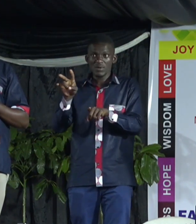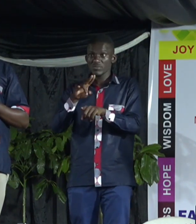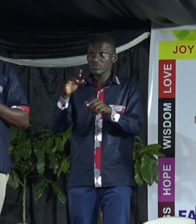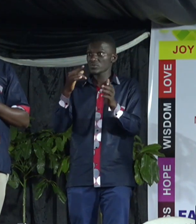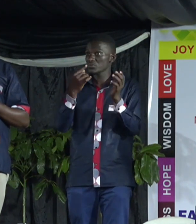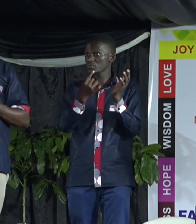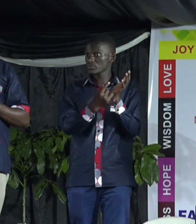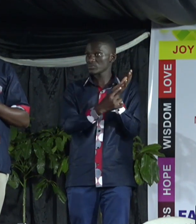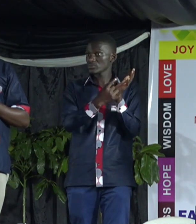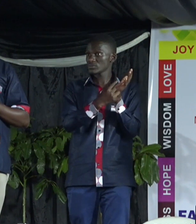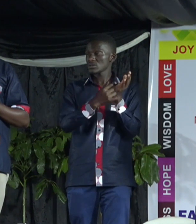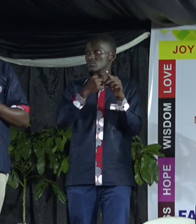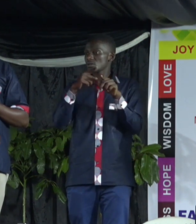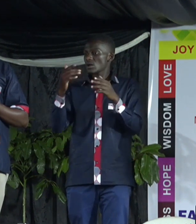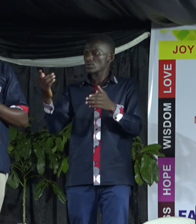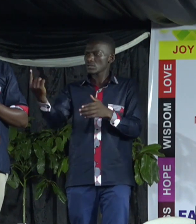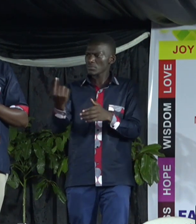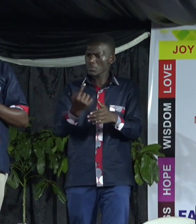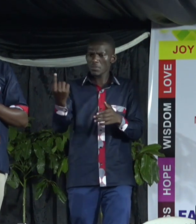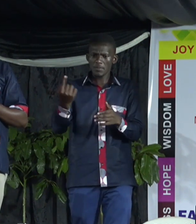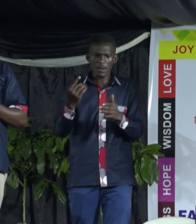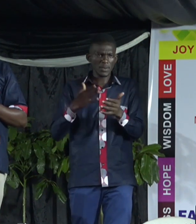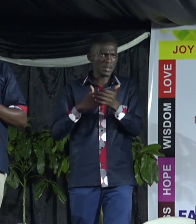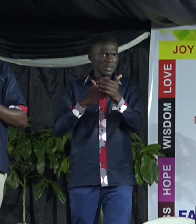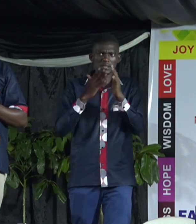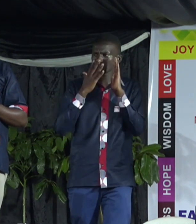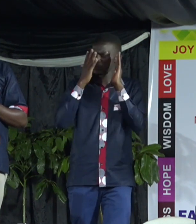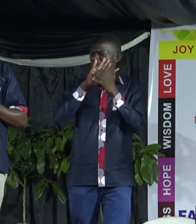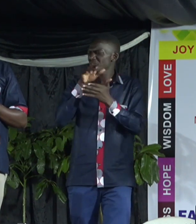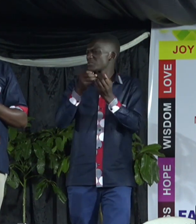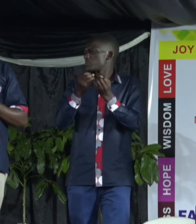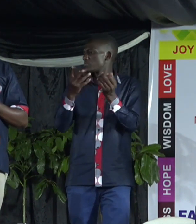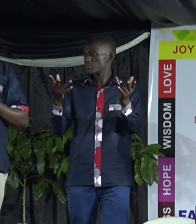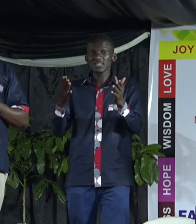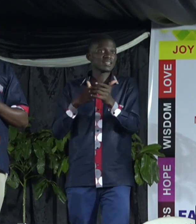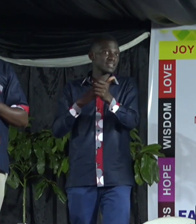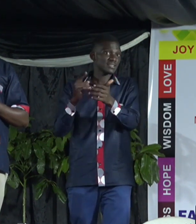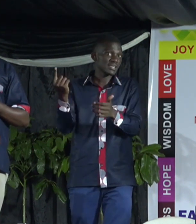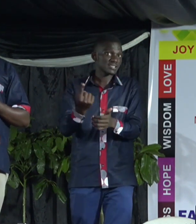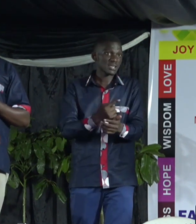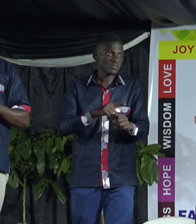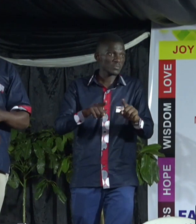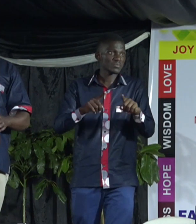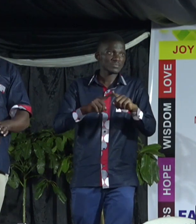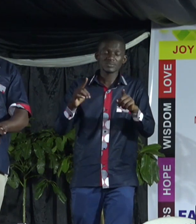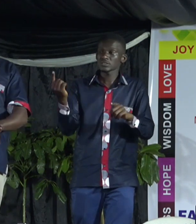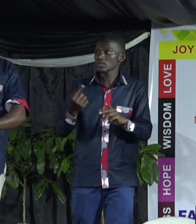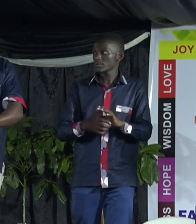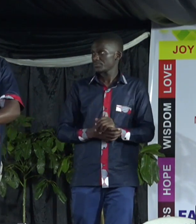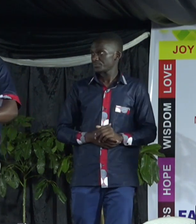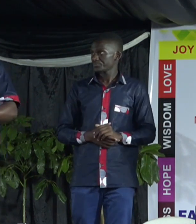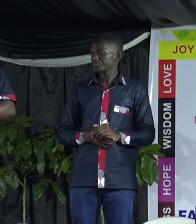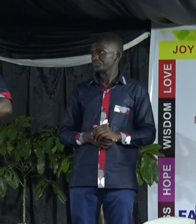Uganda. Nebaleta abakulembeze babishop bani. They brought different leaders, bishops and many other